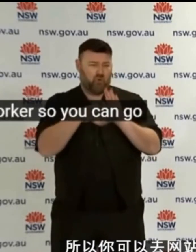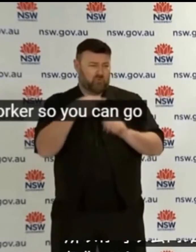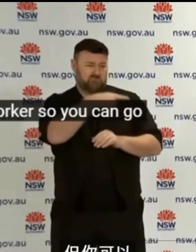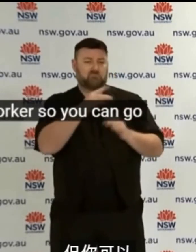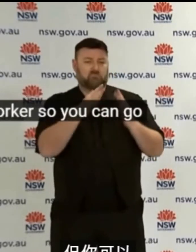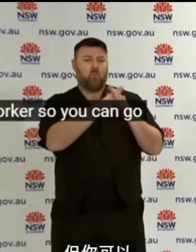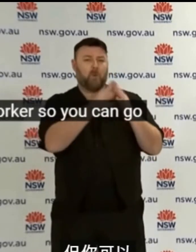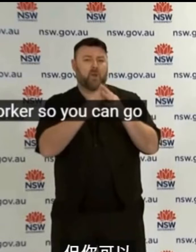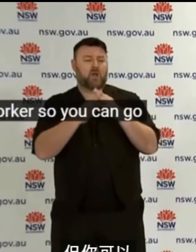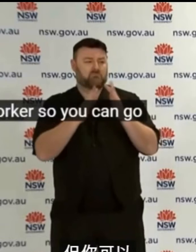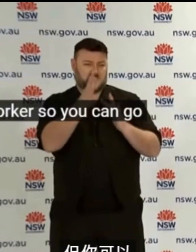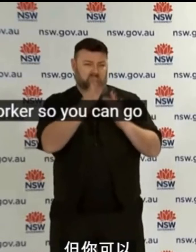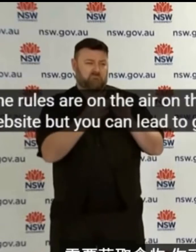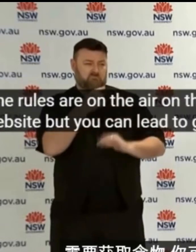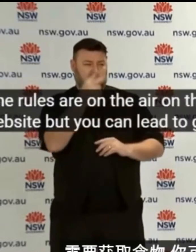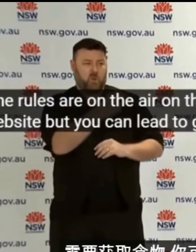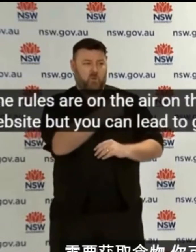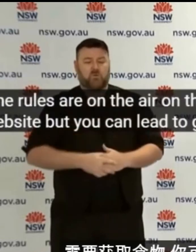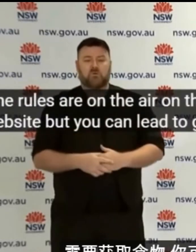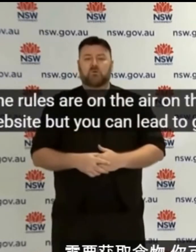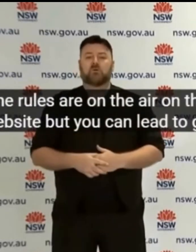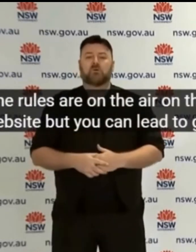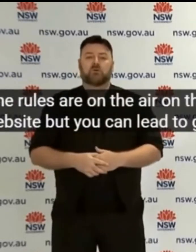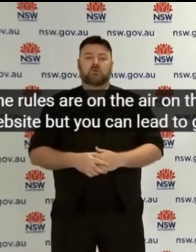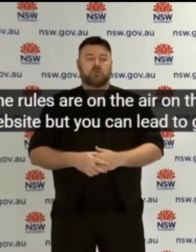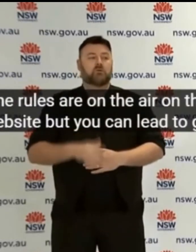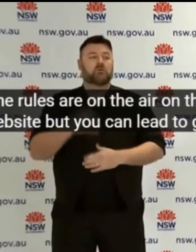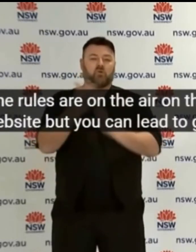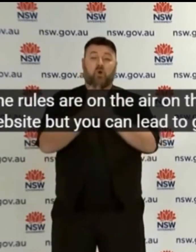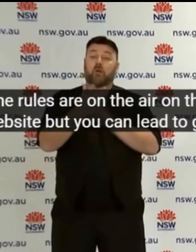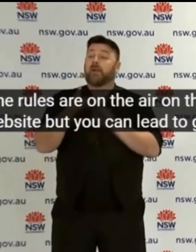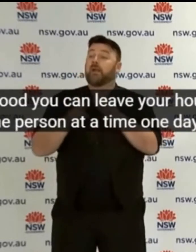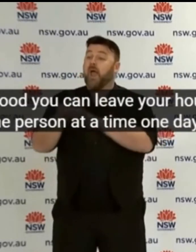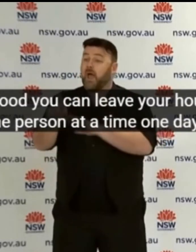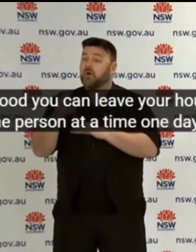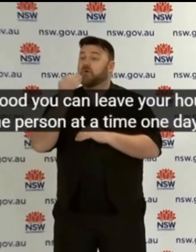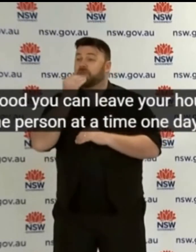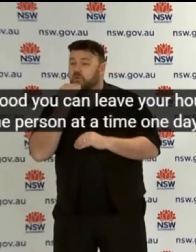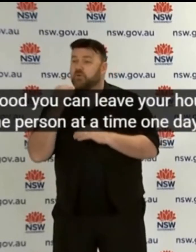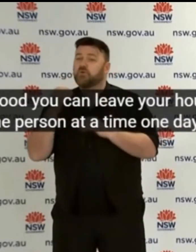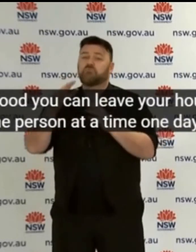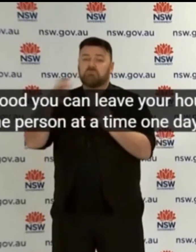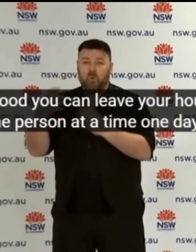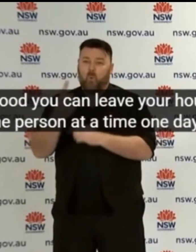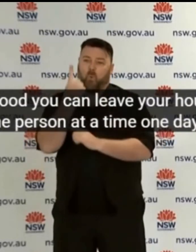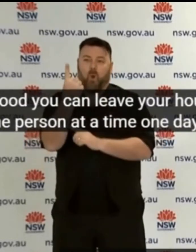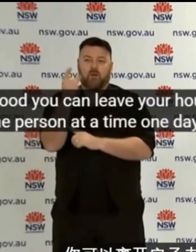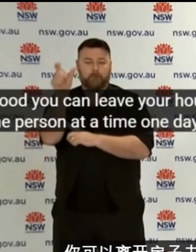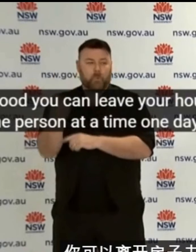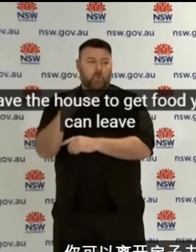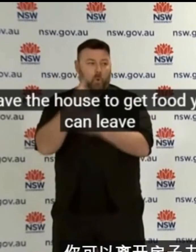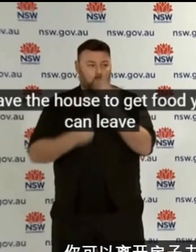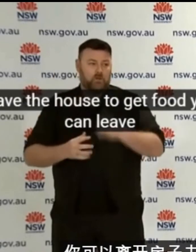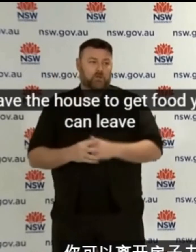you need to get food. You can leave your house one person at a time, one day. You can leave the house to get food. You can leave if